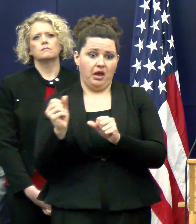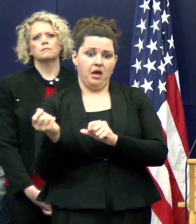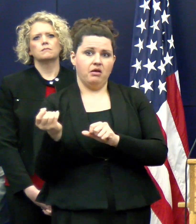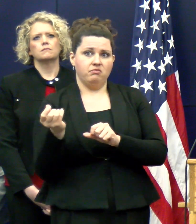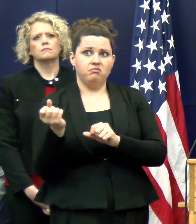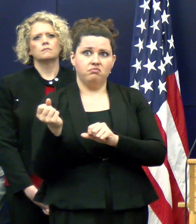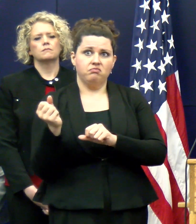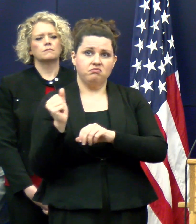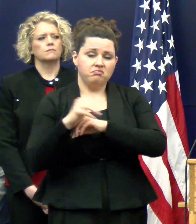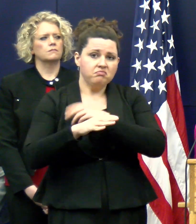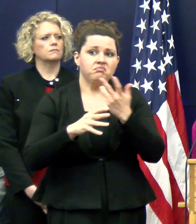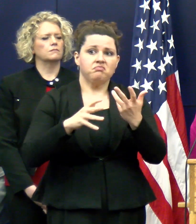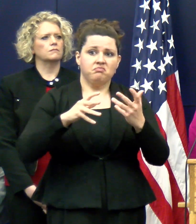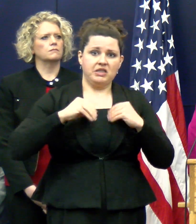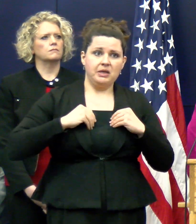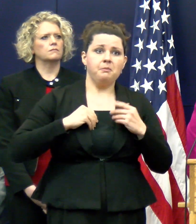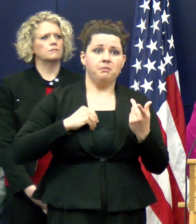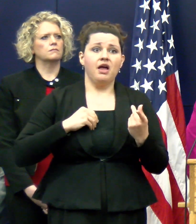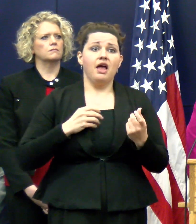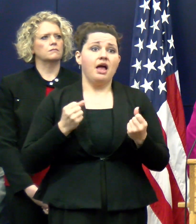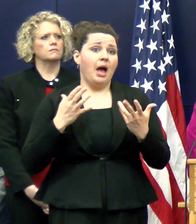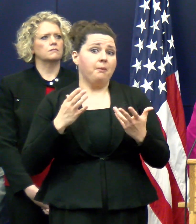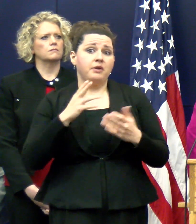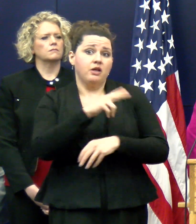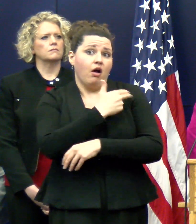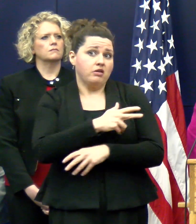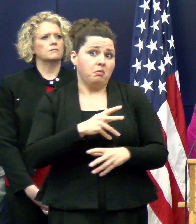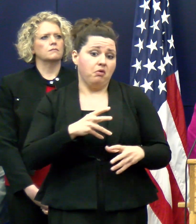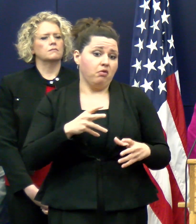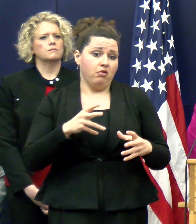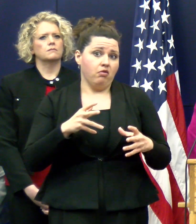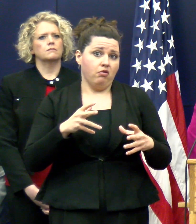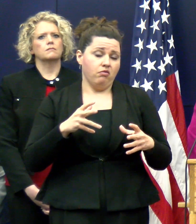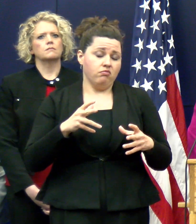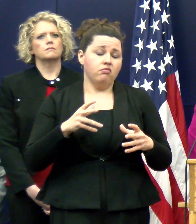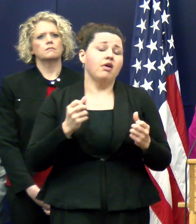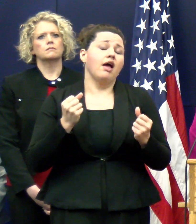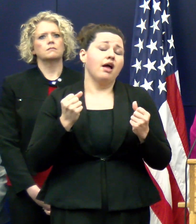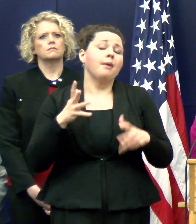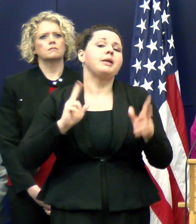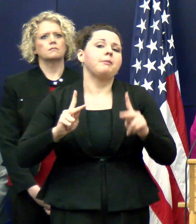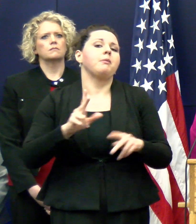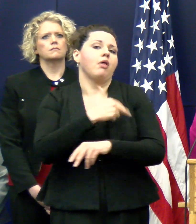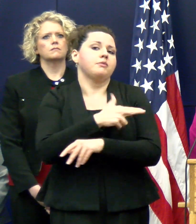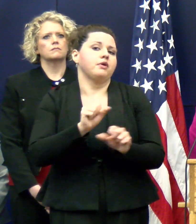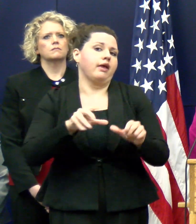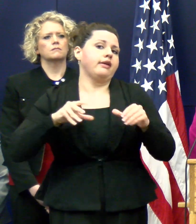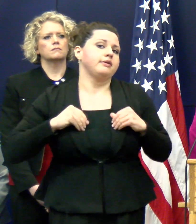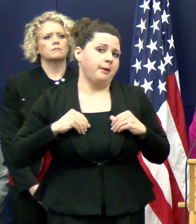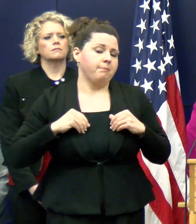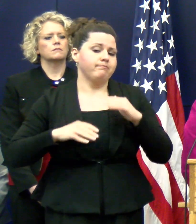you'd be able to share with us, as in how many hospital beds are available in the state? What's the max capacity?